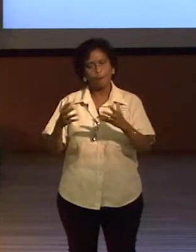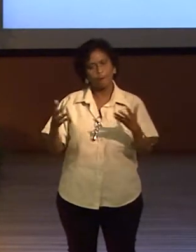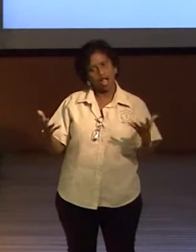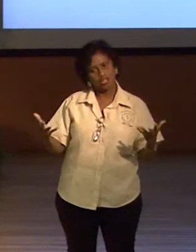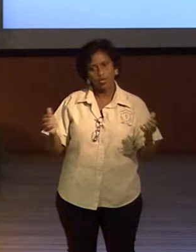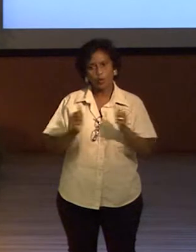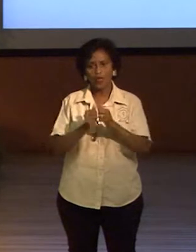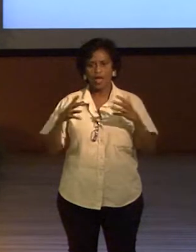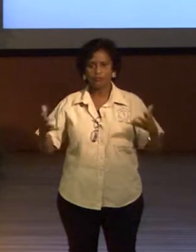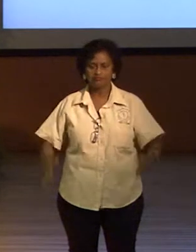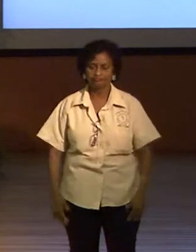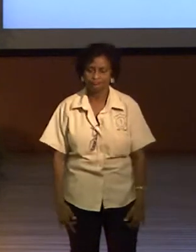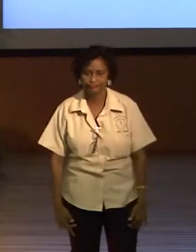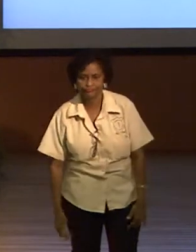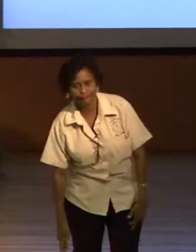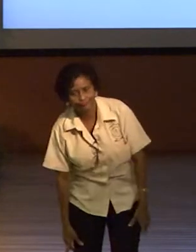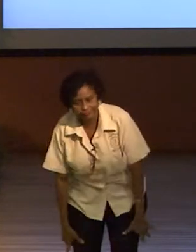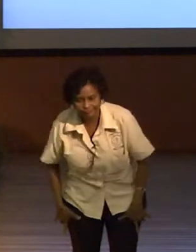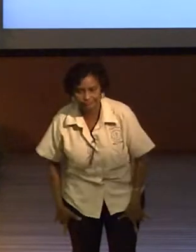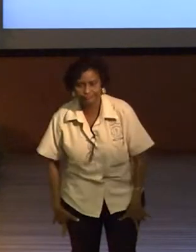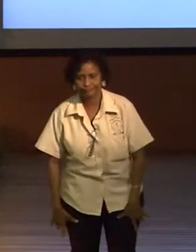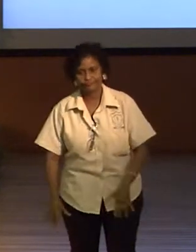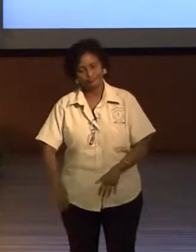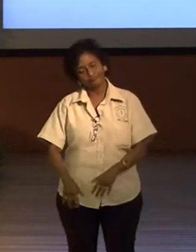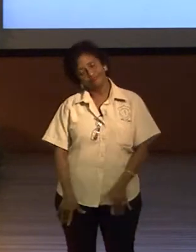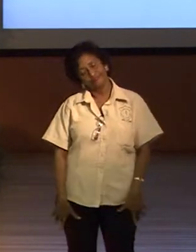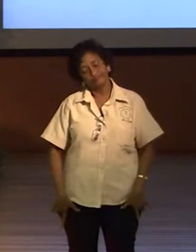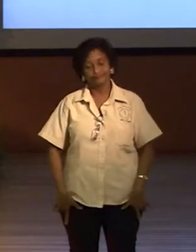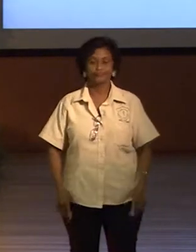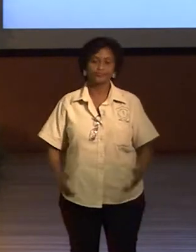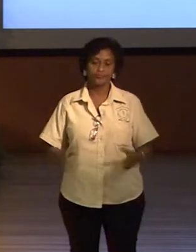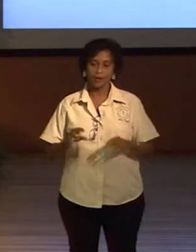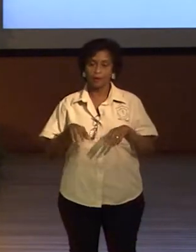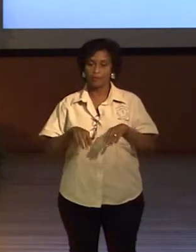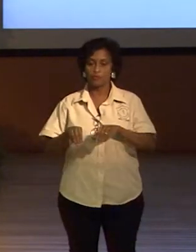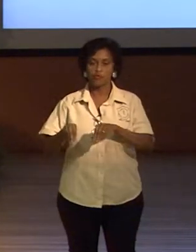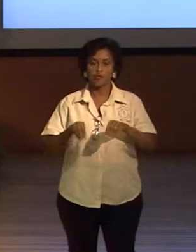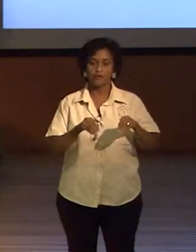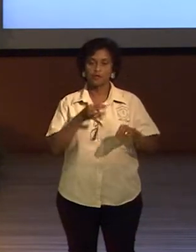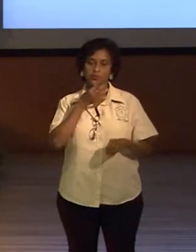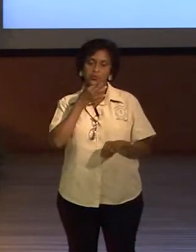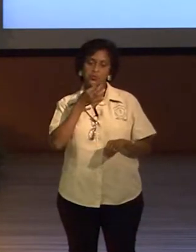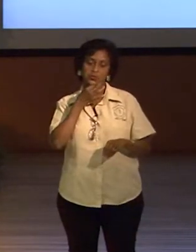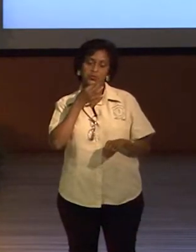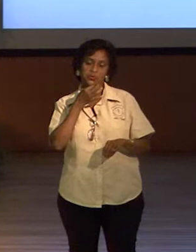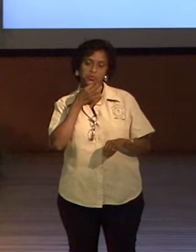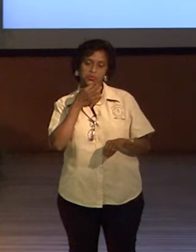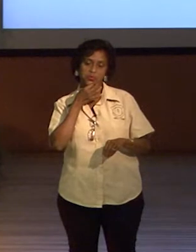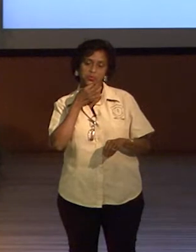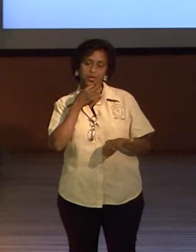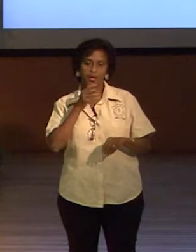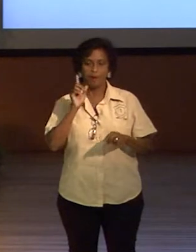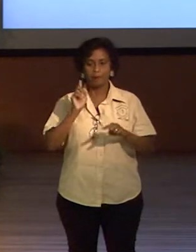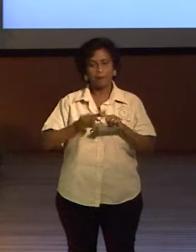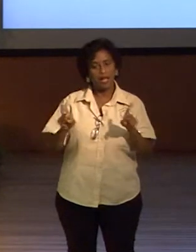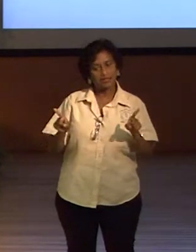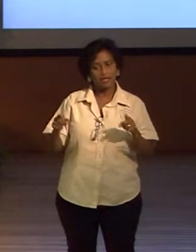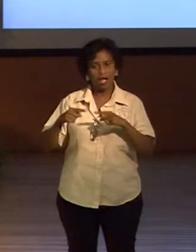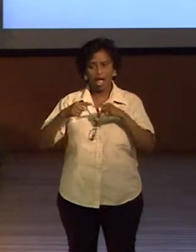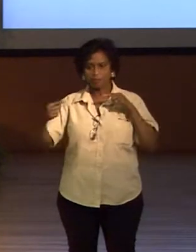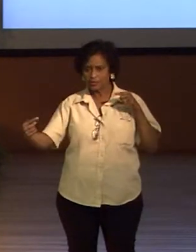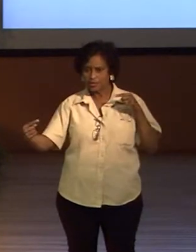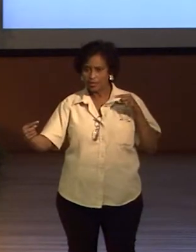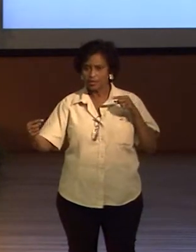And as they said, a contrast to the image of him running past people